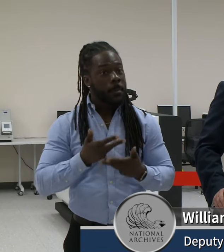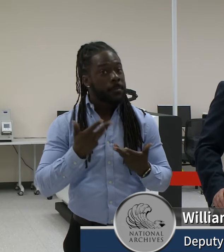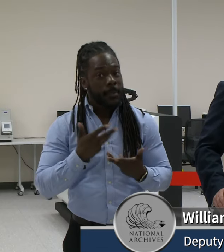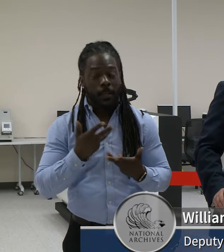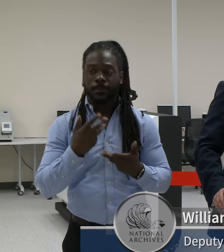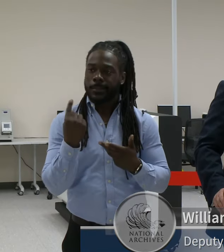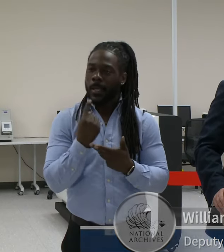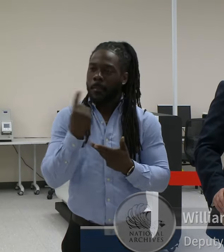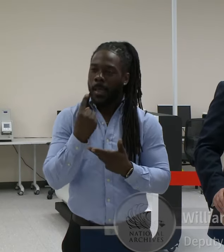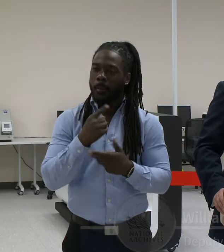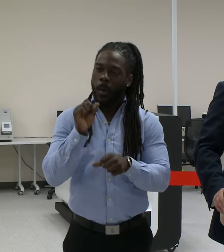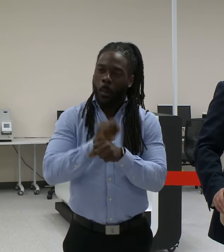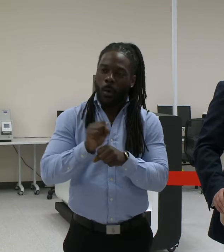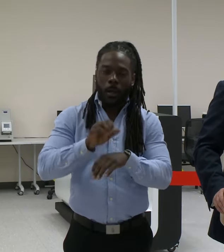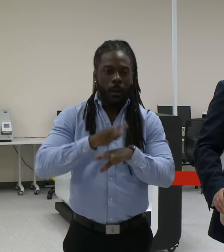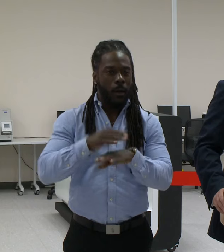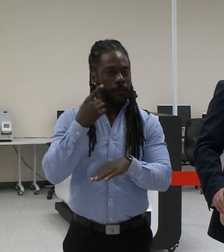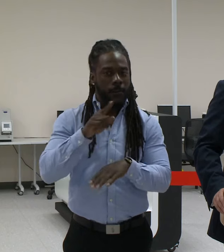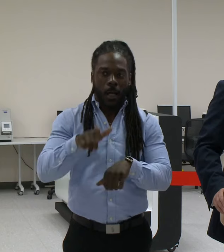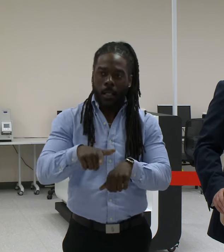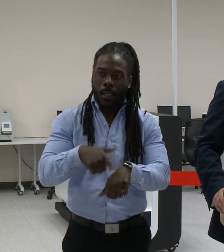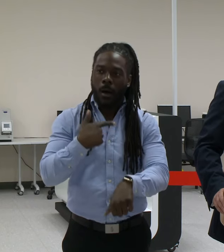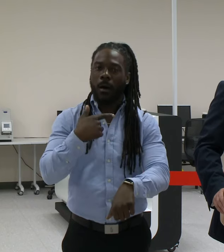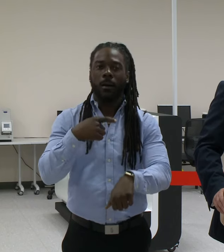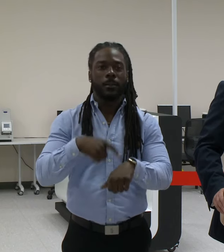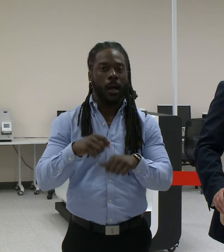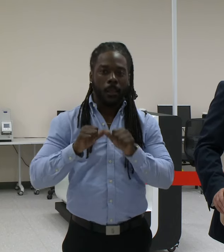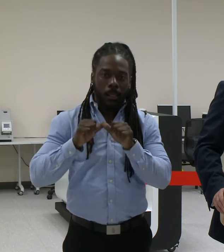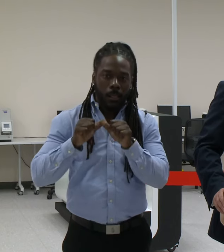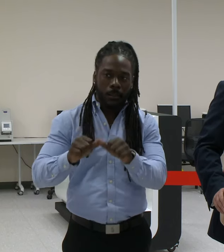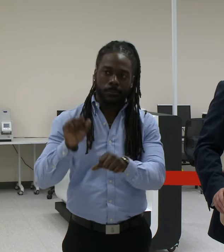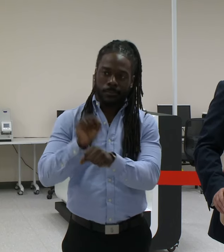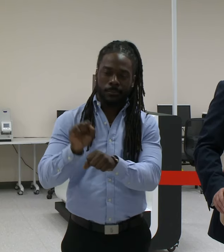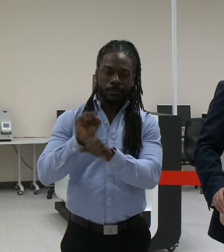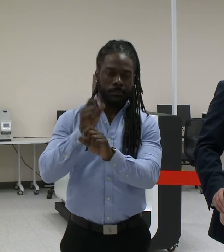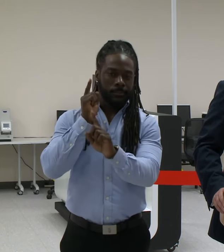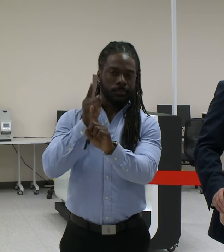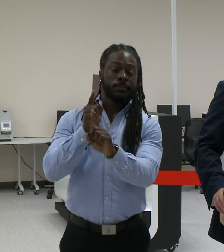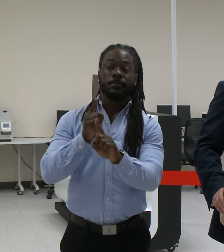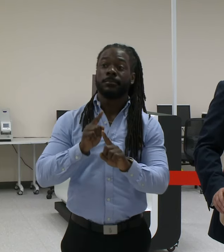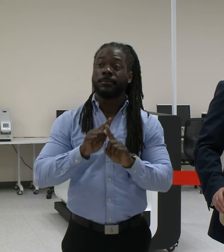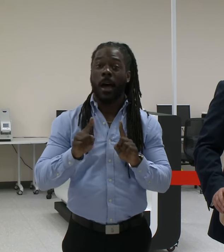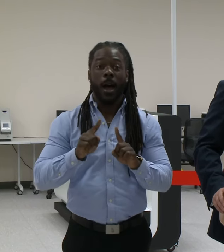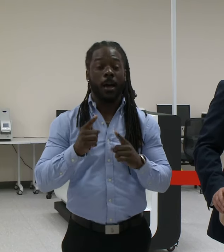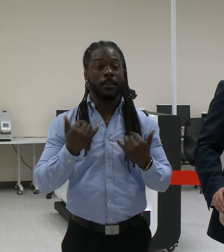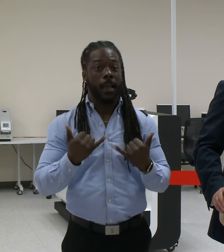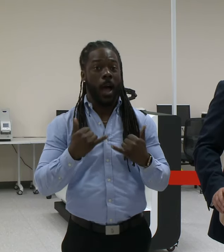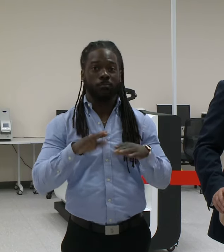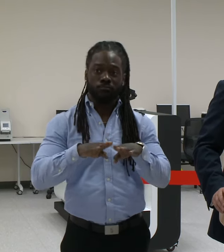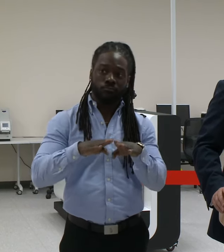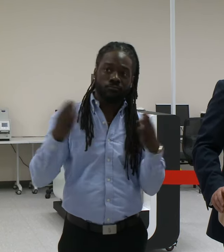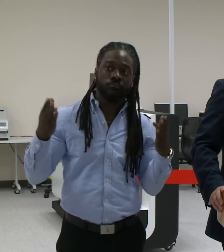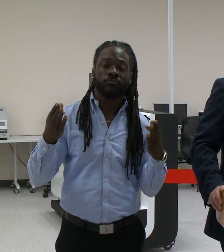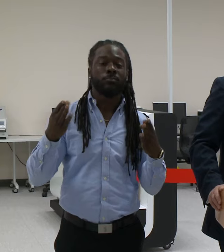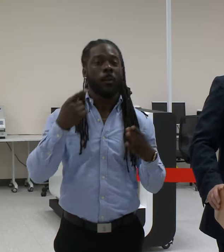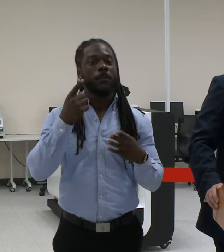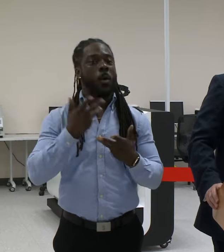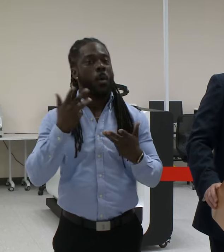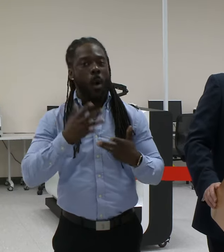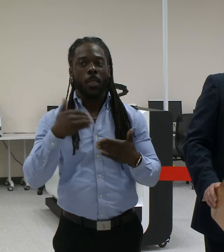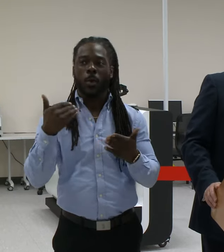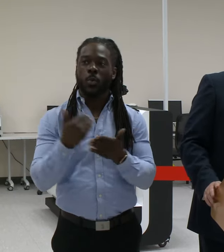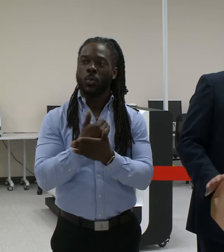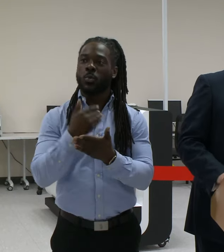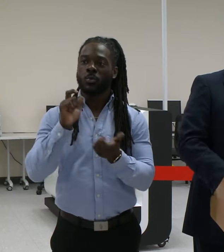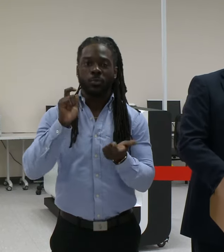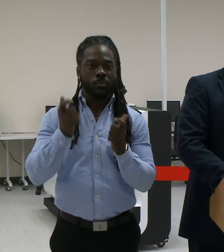something that's been in the works for an extended period of time, but the ribbon cutting ceremony for the new